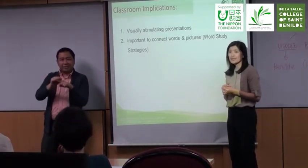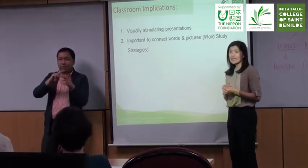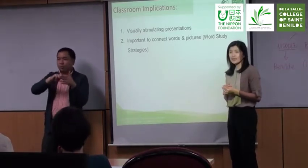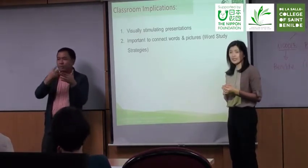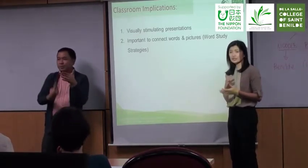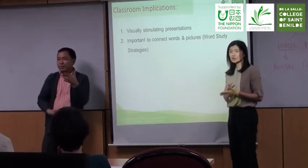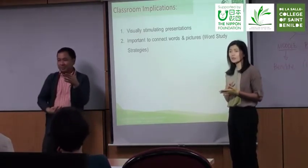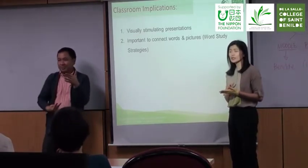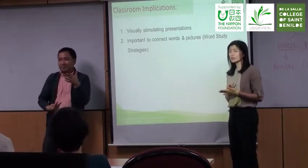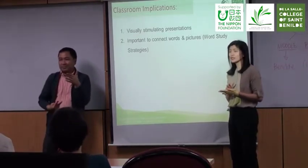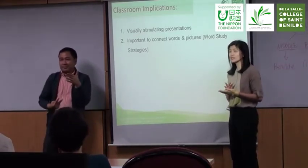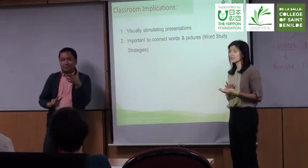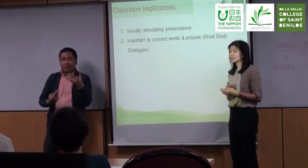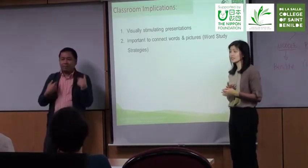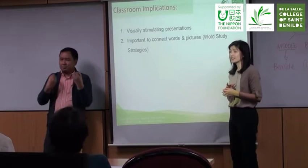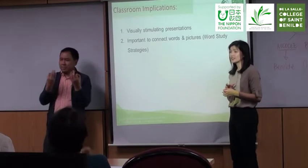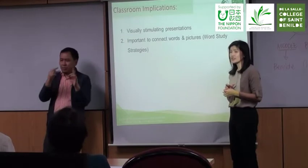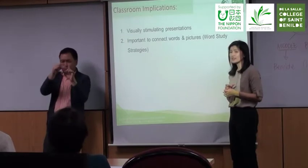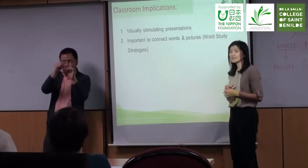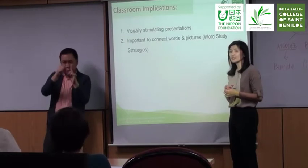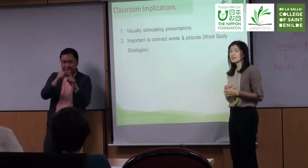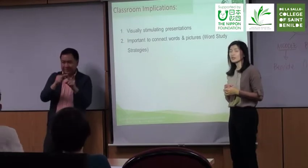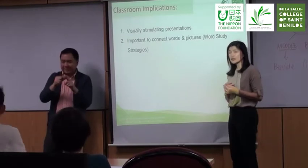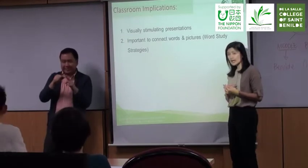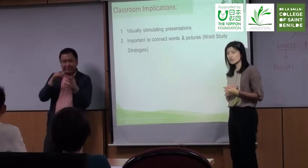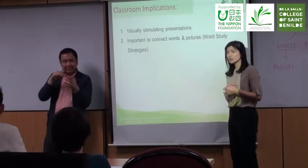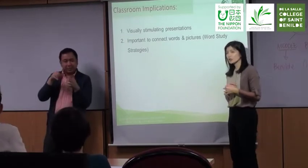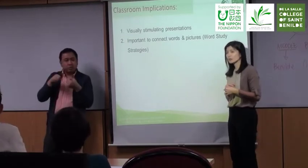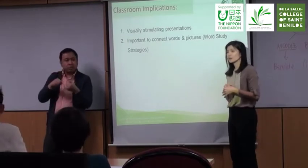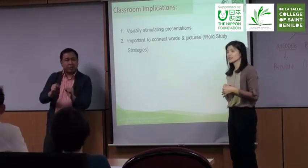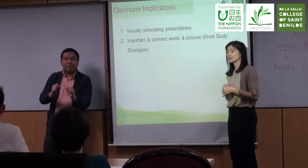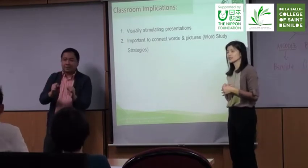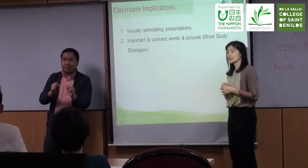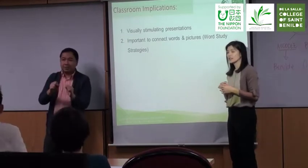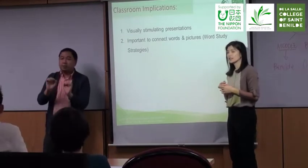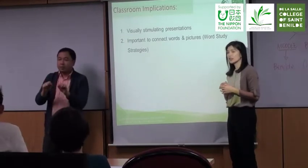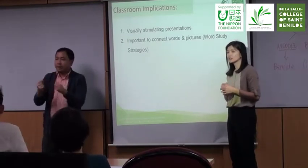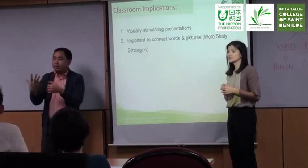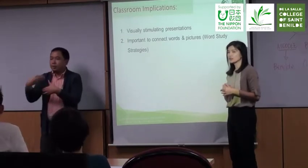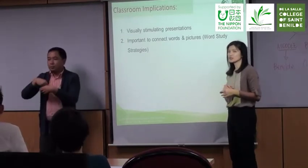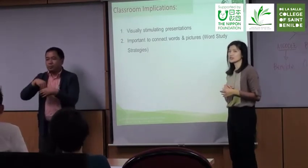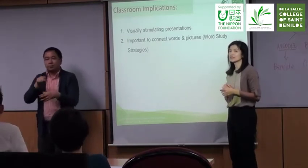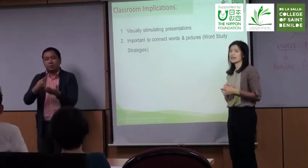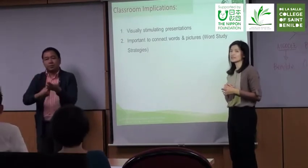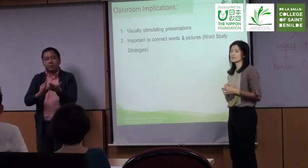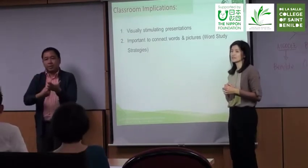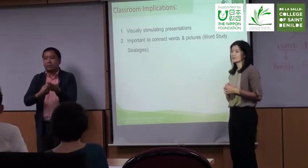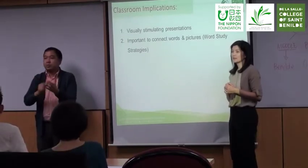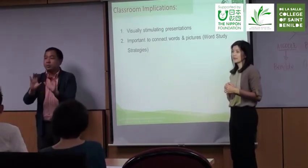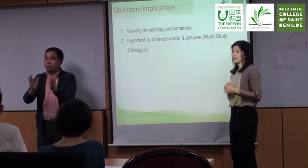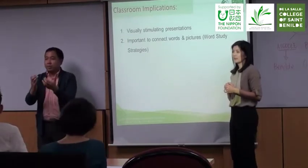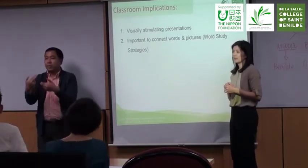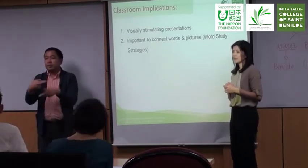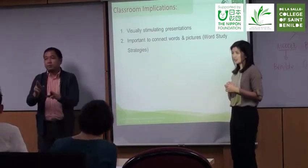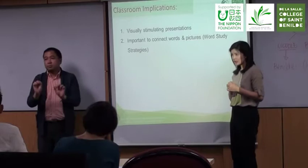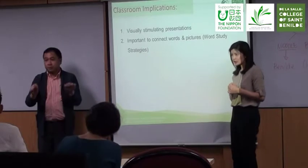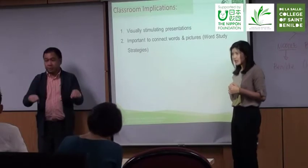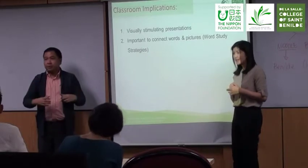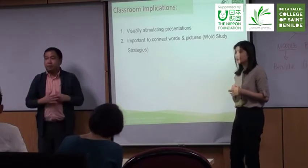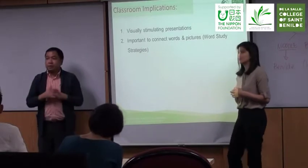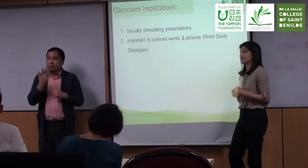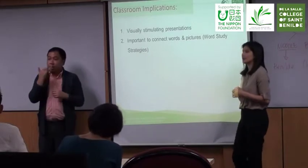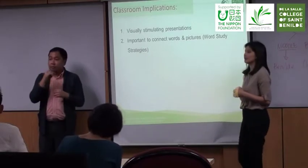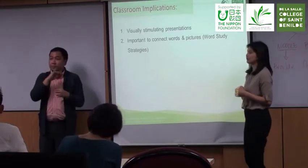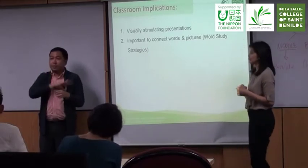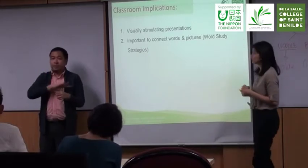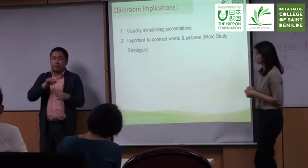workshop, and there are so many word study strategies. We can actually incorporate them in our discussions in class because it